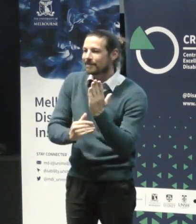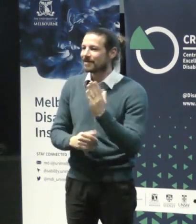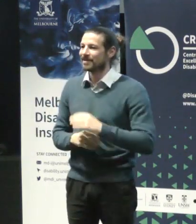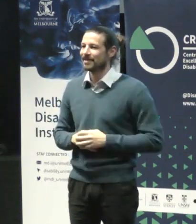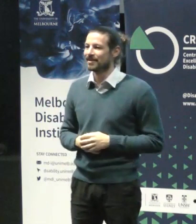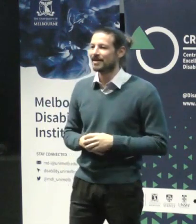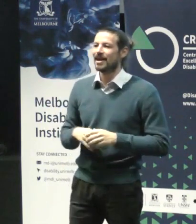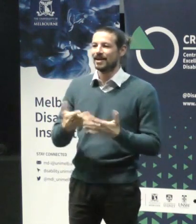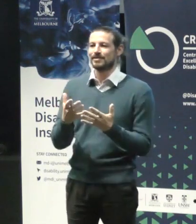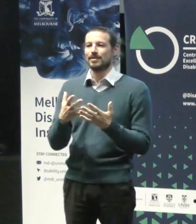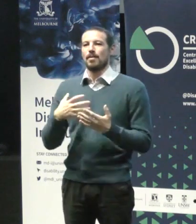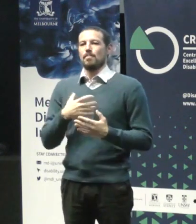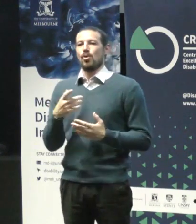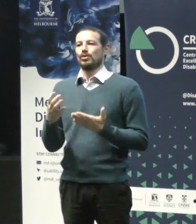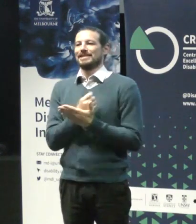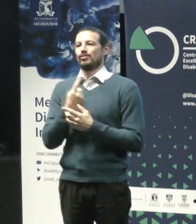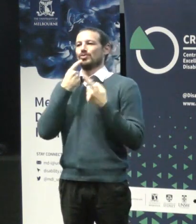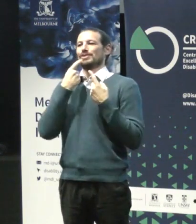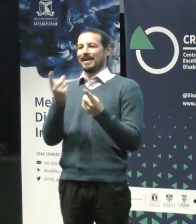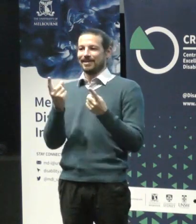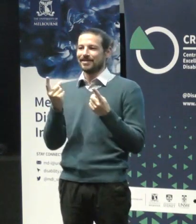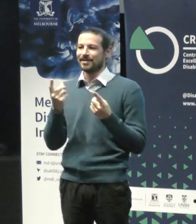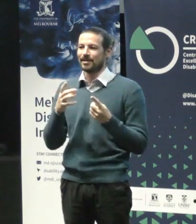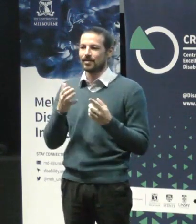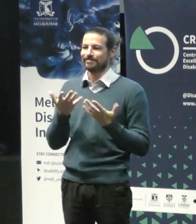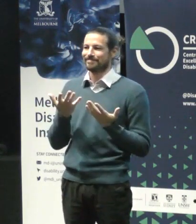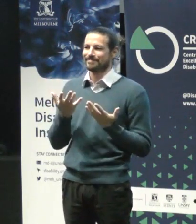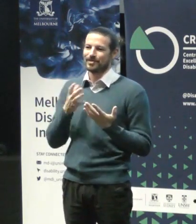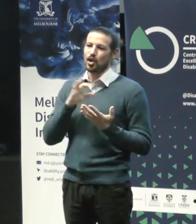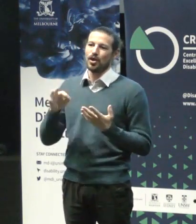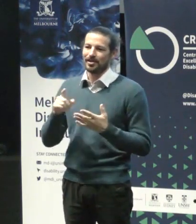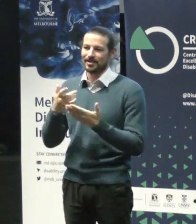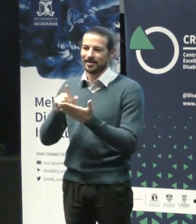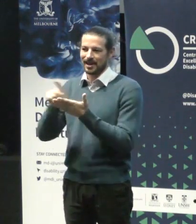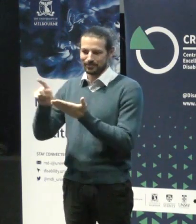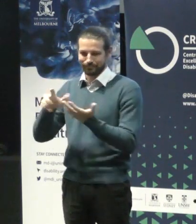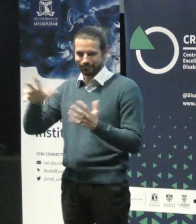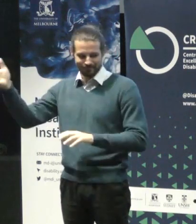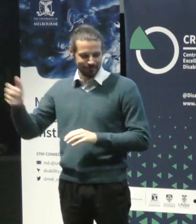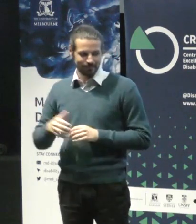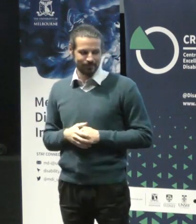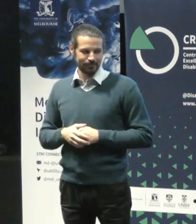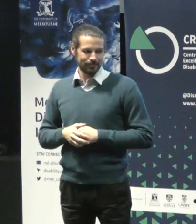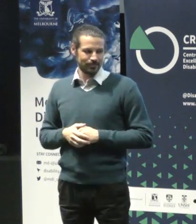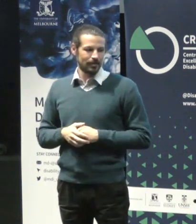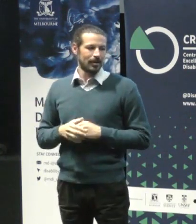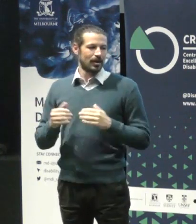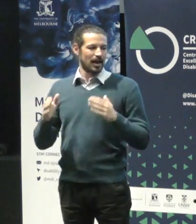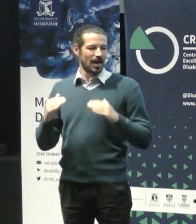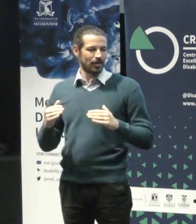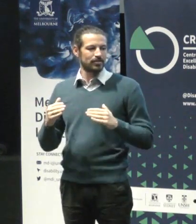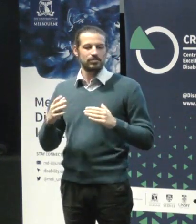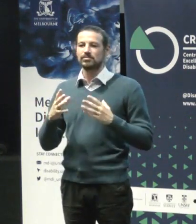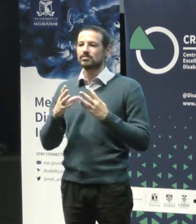that's whatever. You can discuss it, review it periodically. And a forum for safe conflicts, as I've said, so that it's not